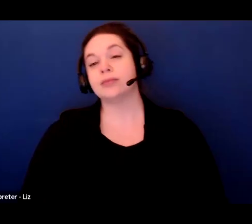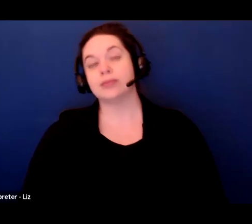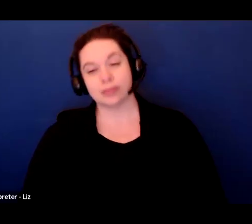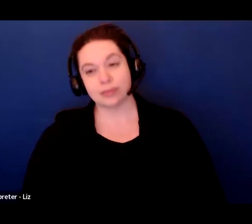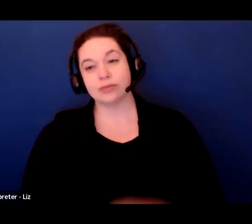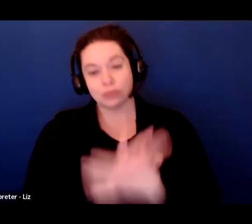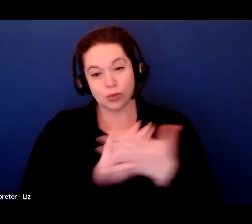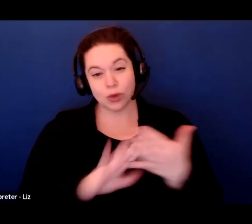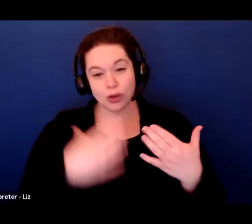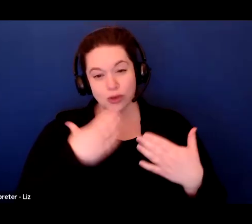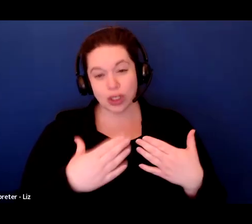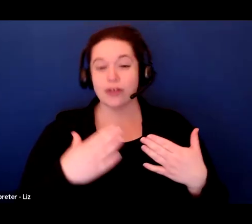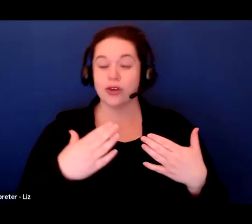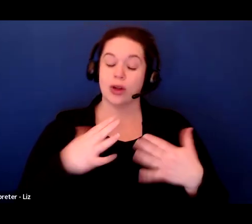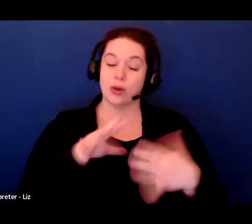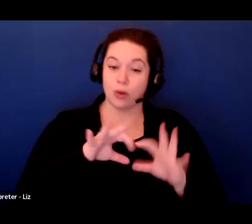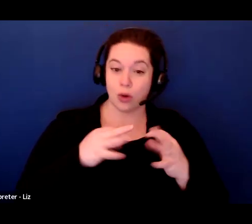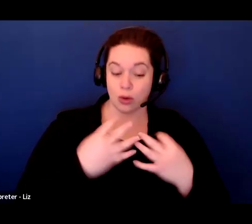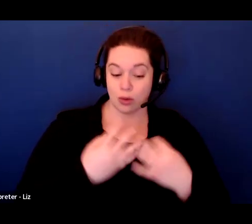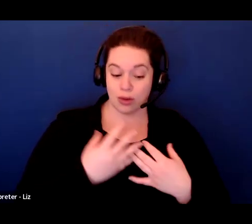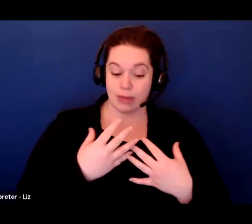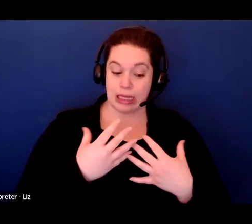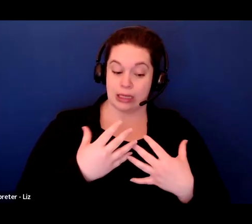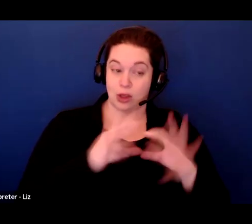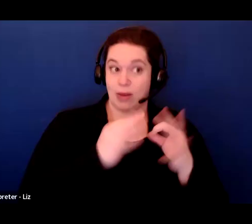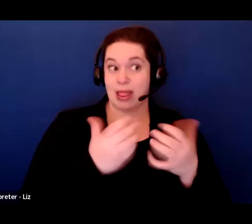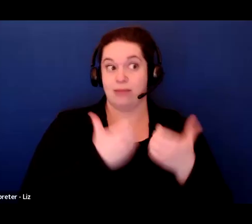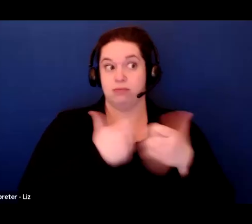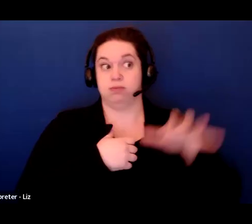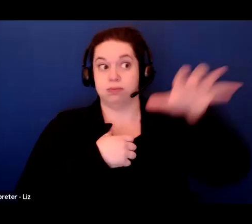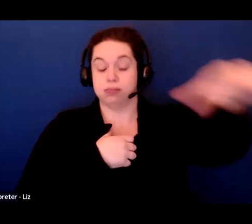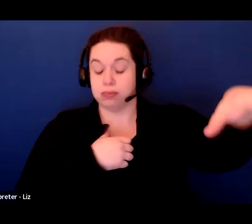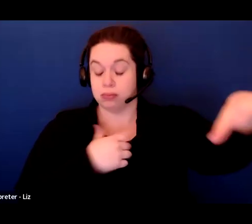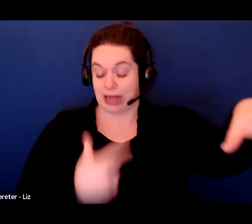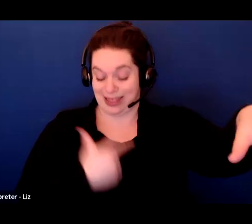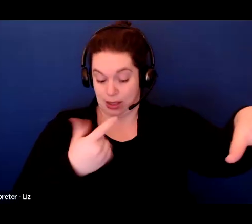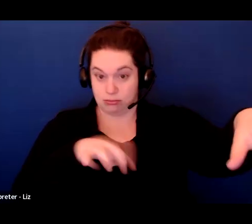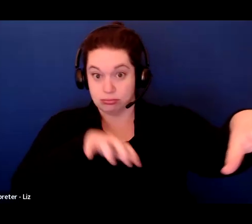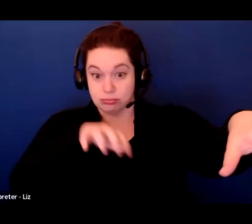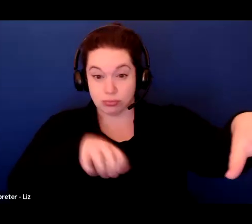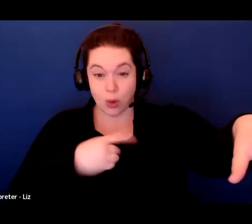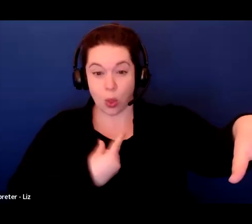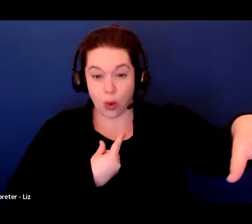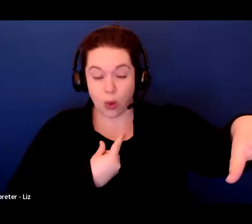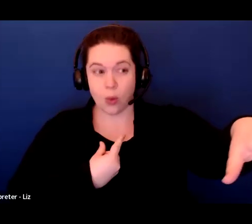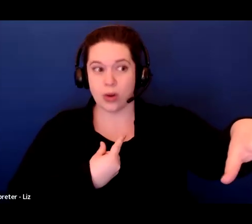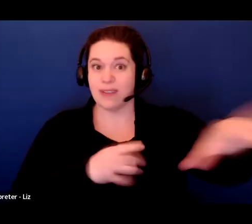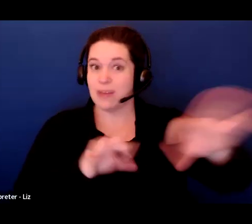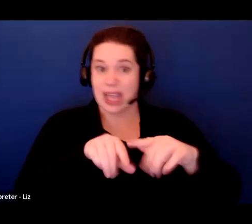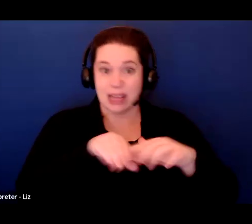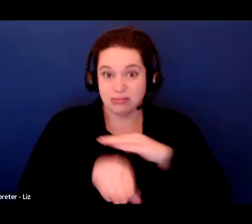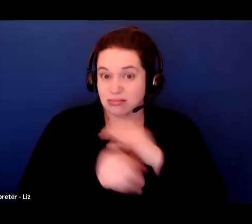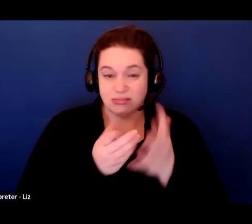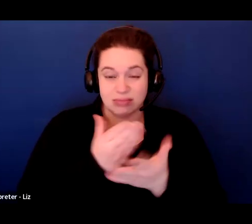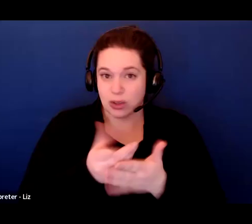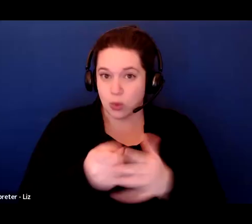your home and your family is someplace else and we have a storm like this and they can't get to where you are,